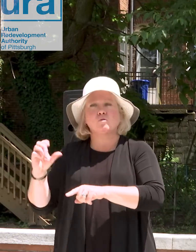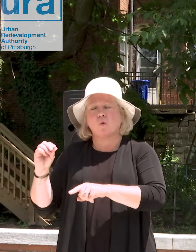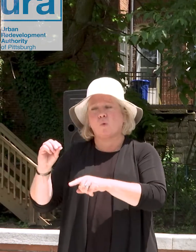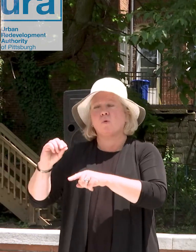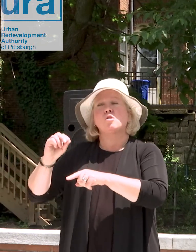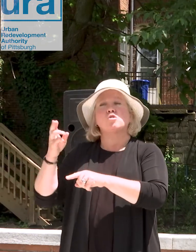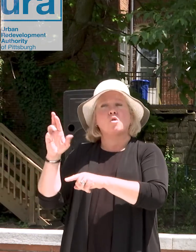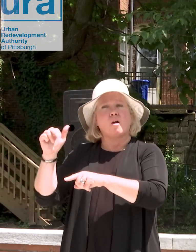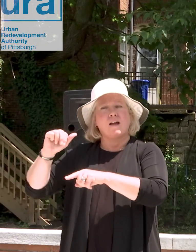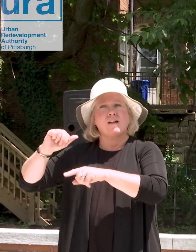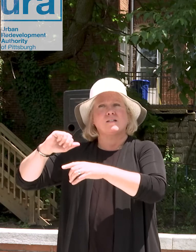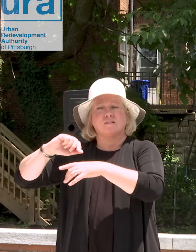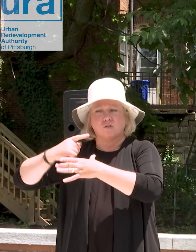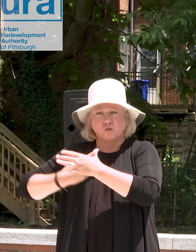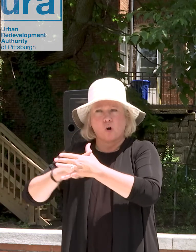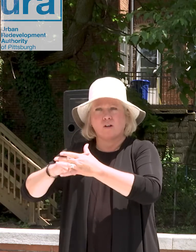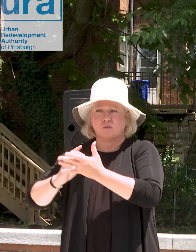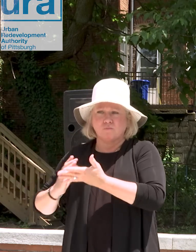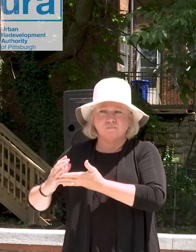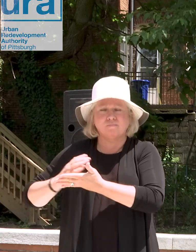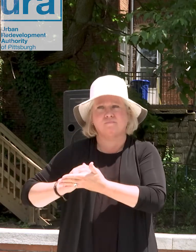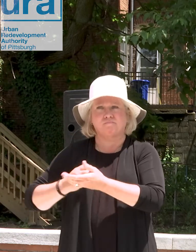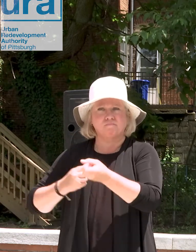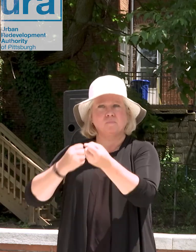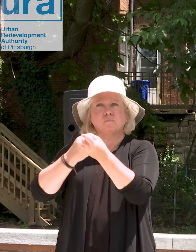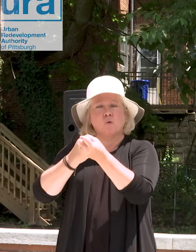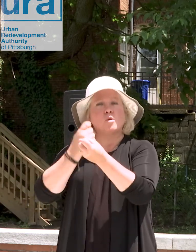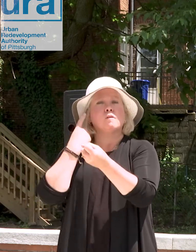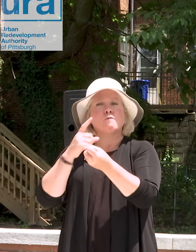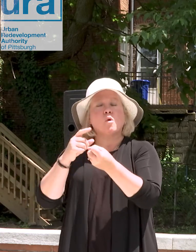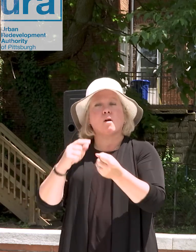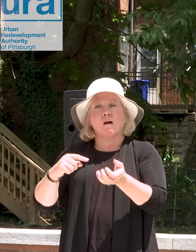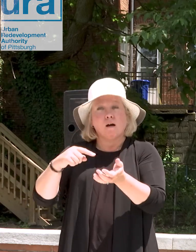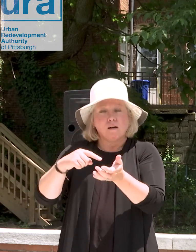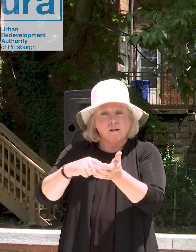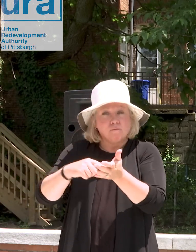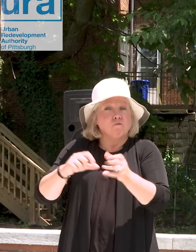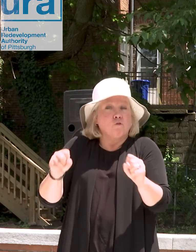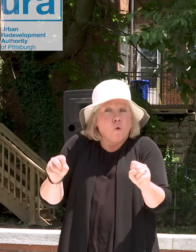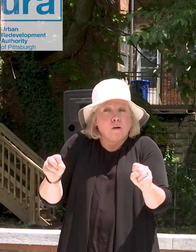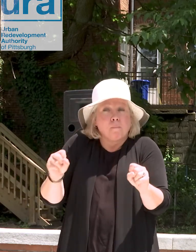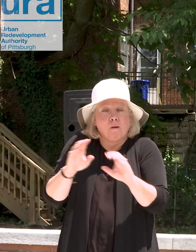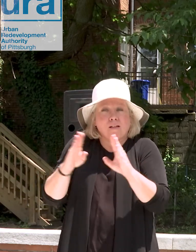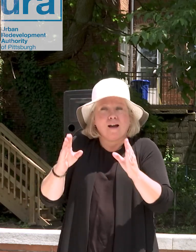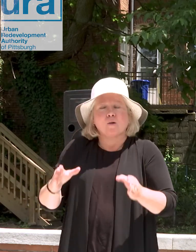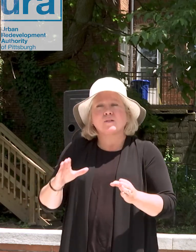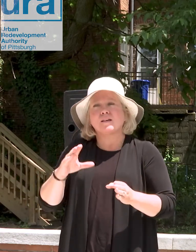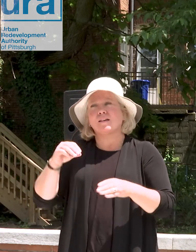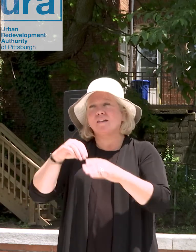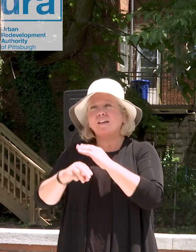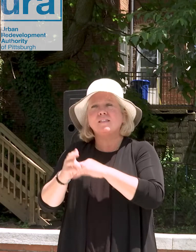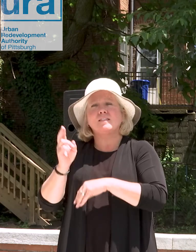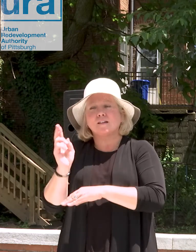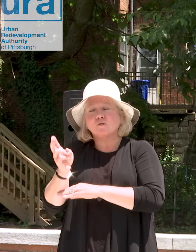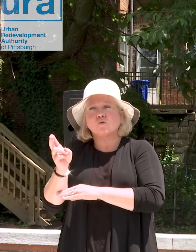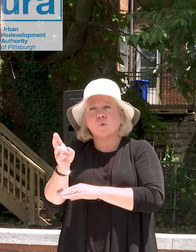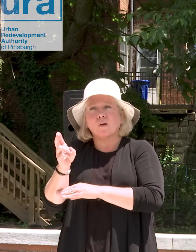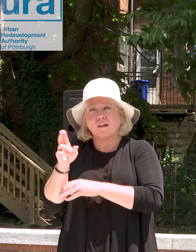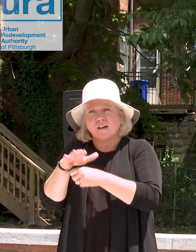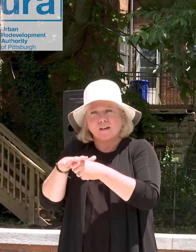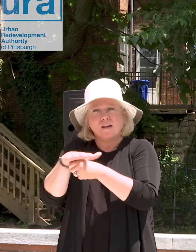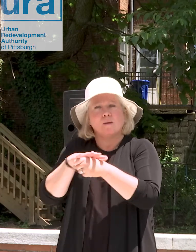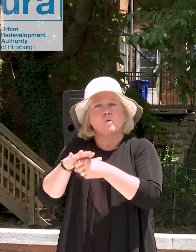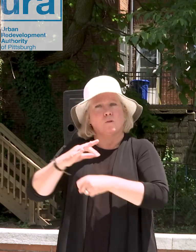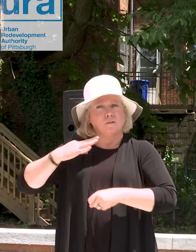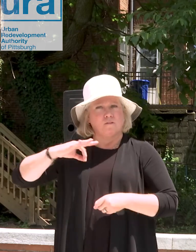developing affordable housing and affordable ownership opportunities in historic neighborhoods. The mission is to develop housing throughout the